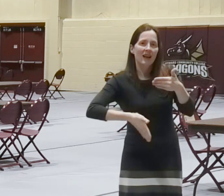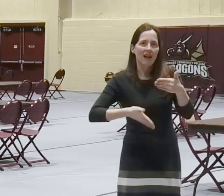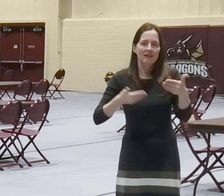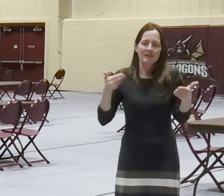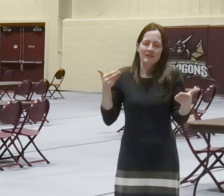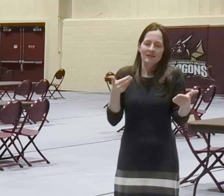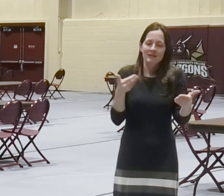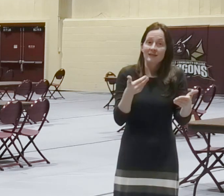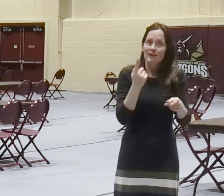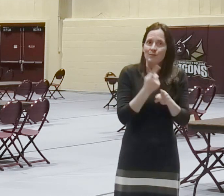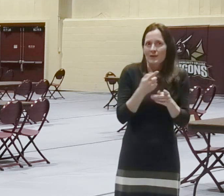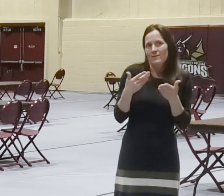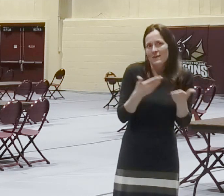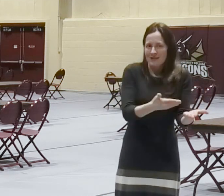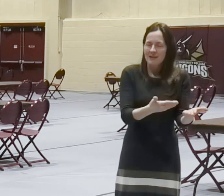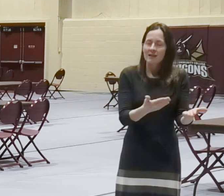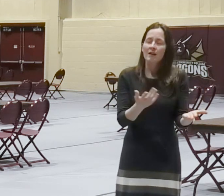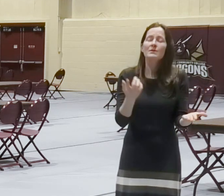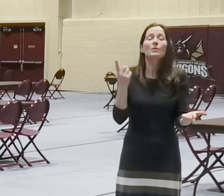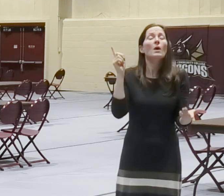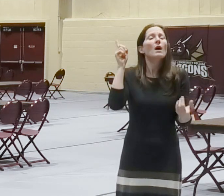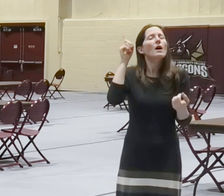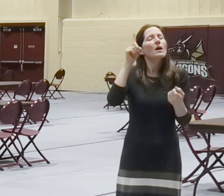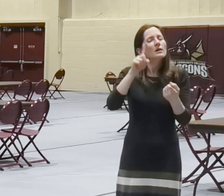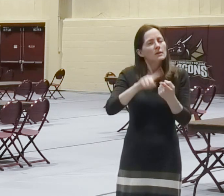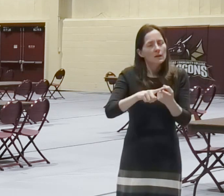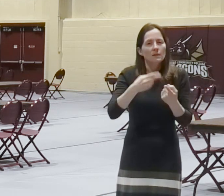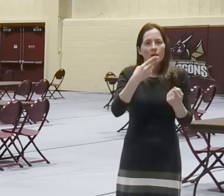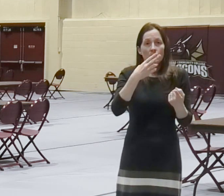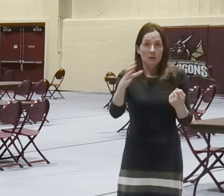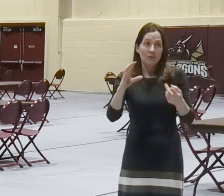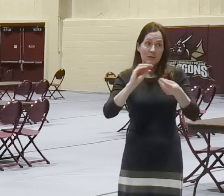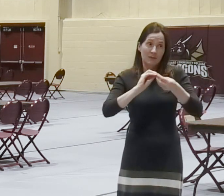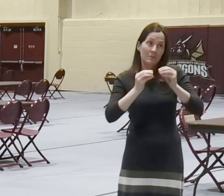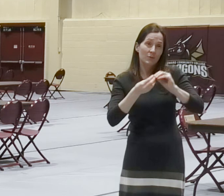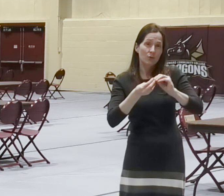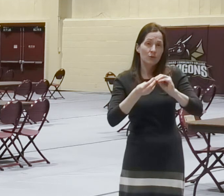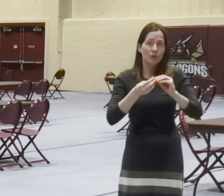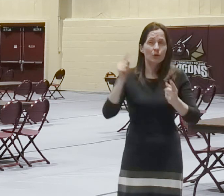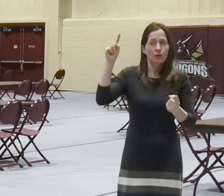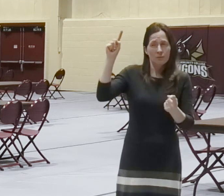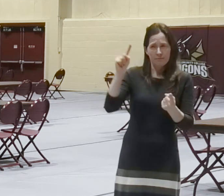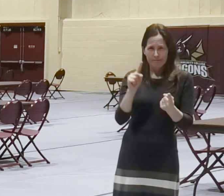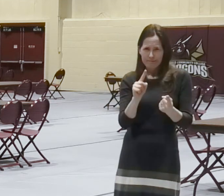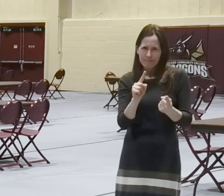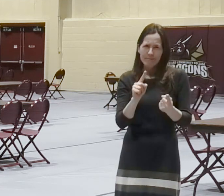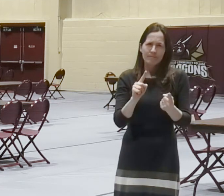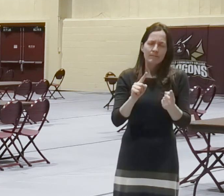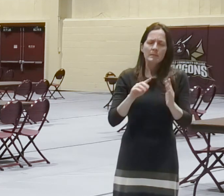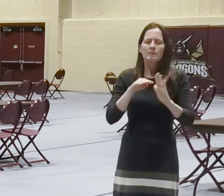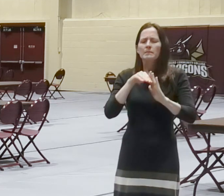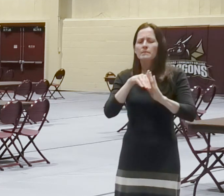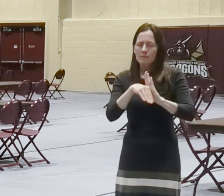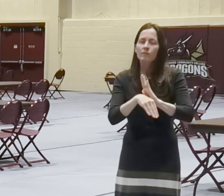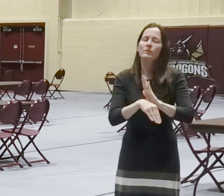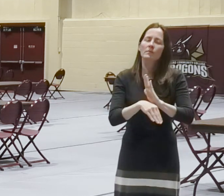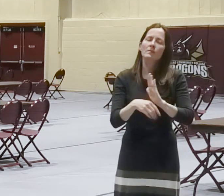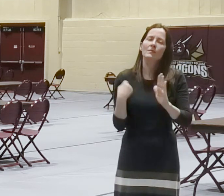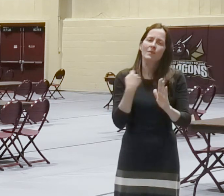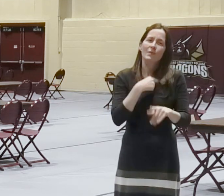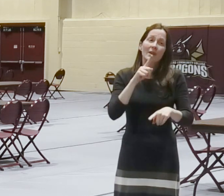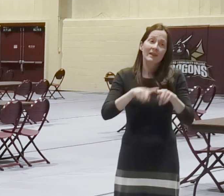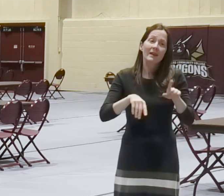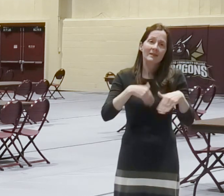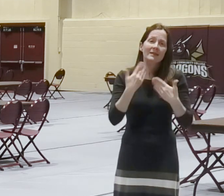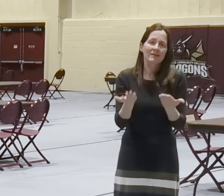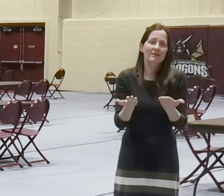county metrics at the level that are acceptable, we will be unable to provide the kind of face-to-face support that our students deserve